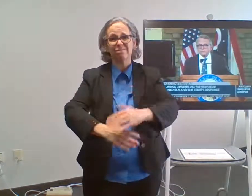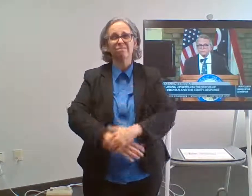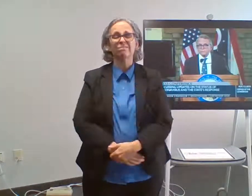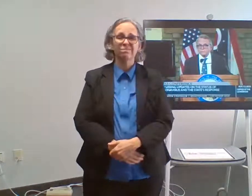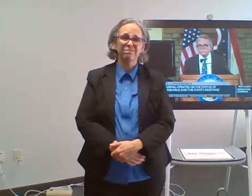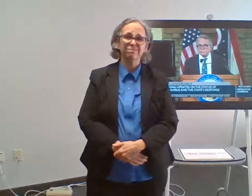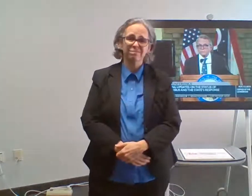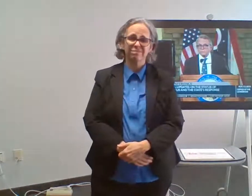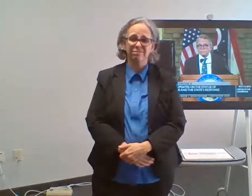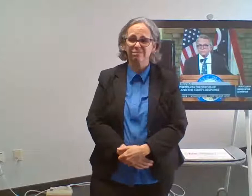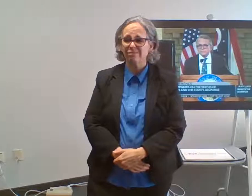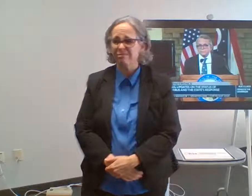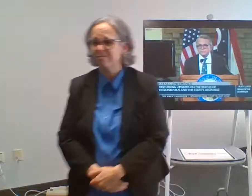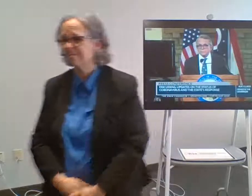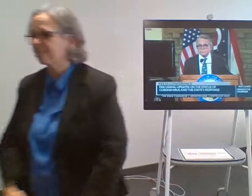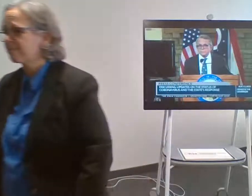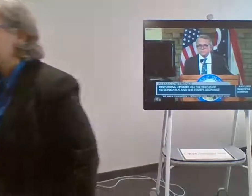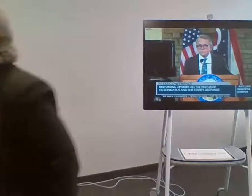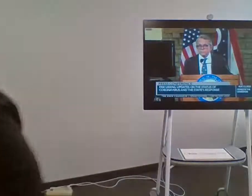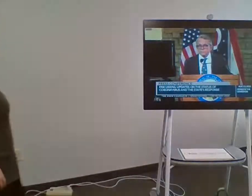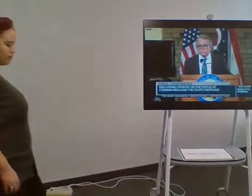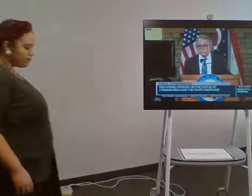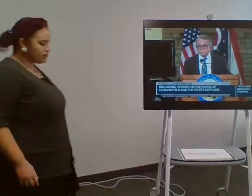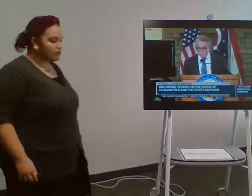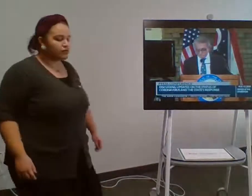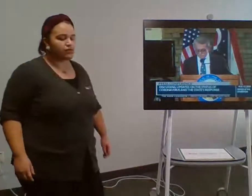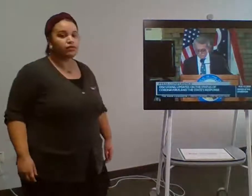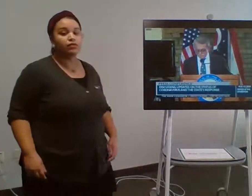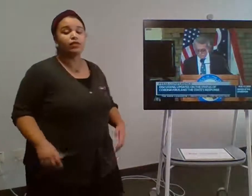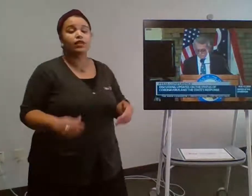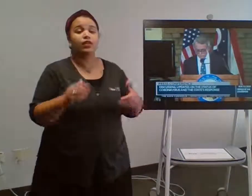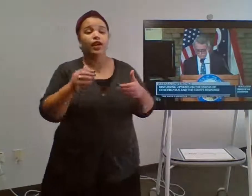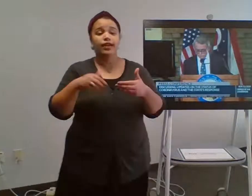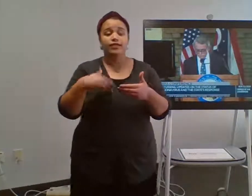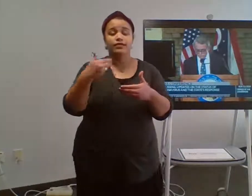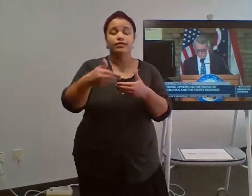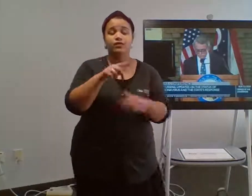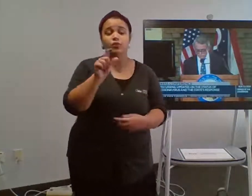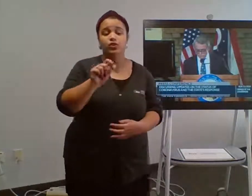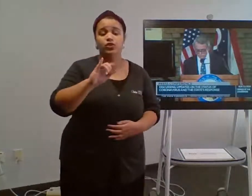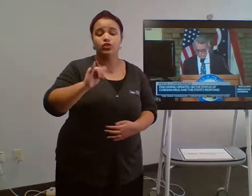Next question is from Jim Province at the Toledo Blade.